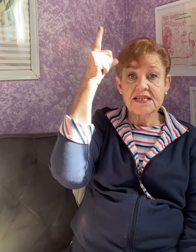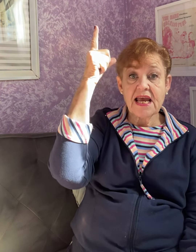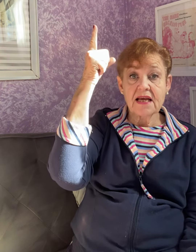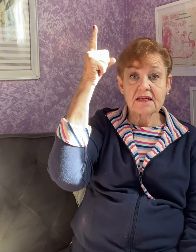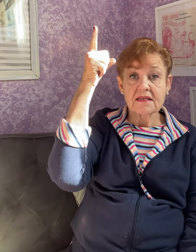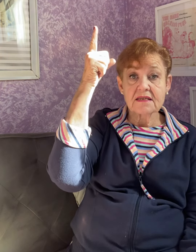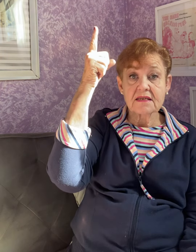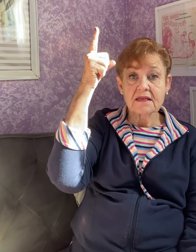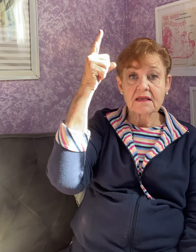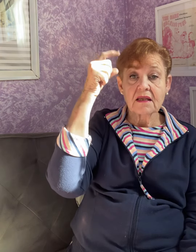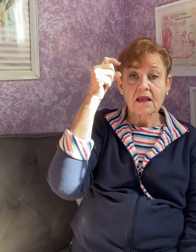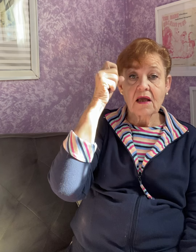understands.